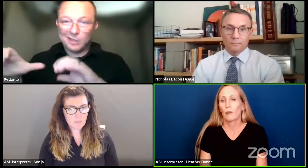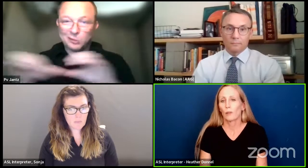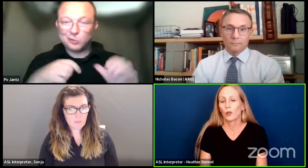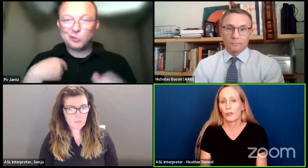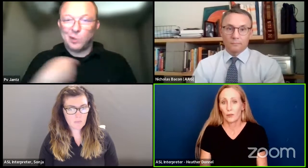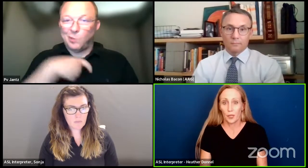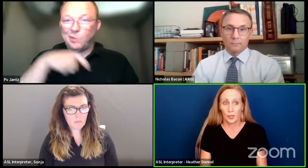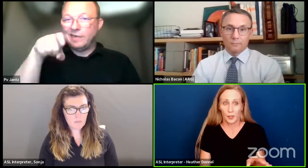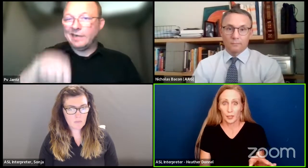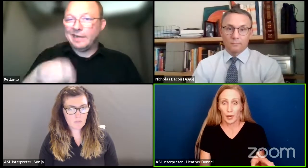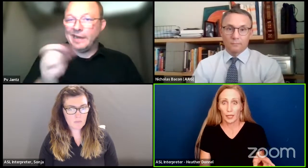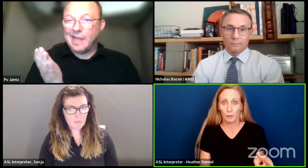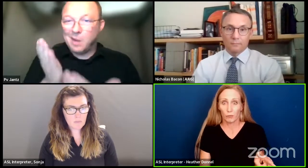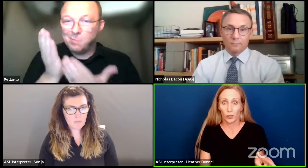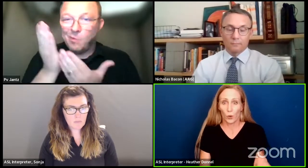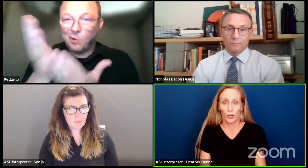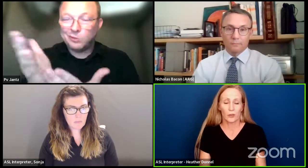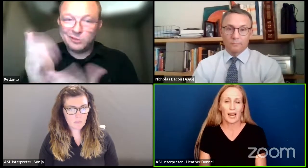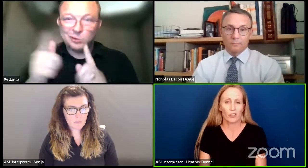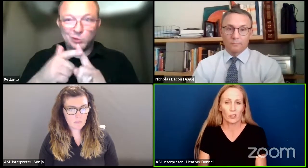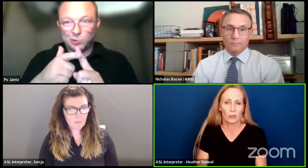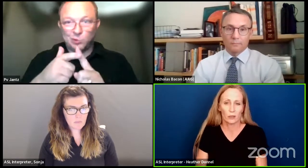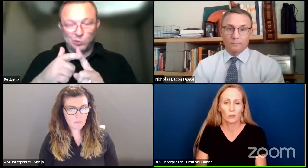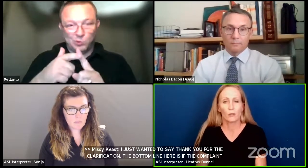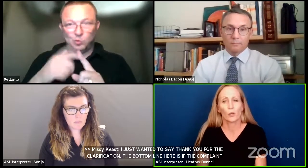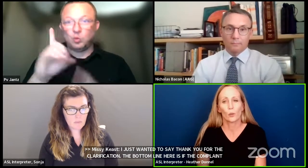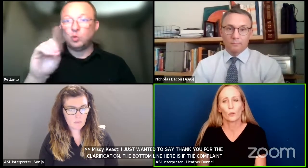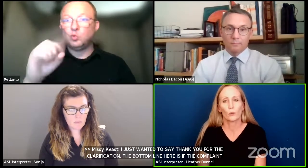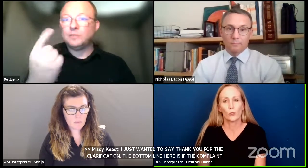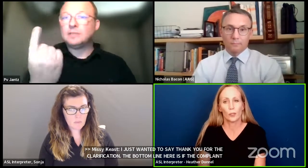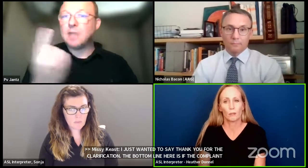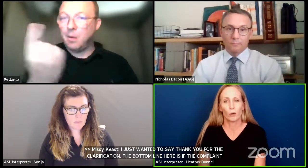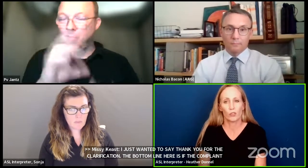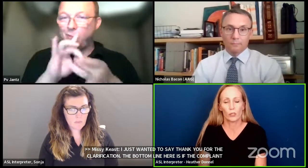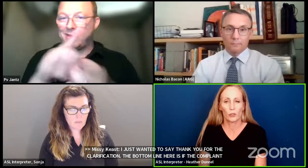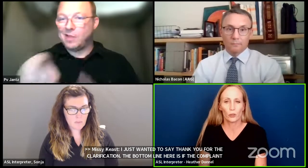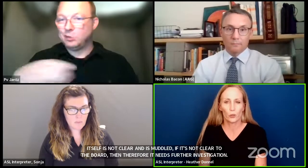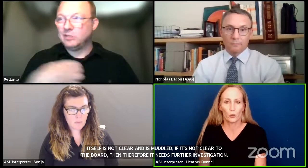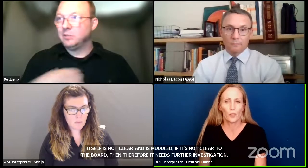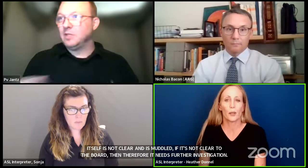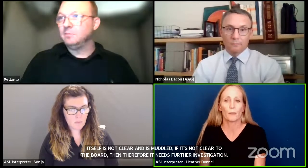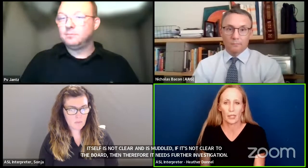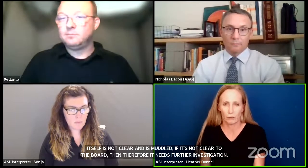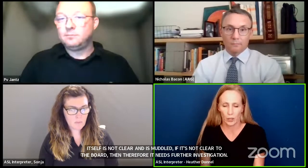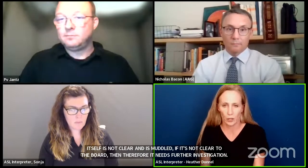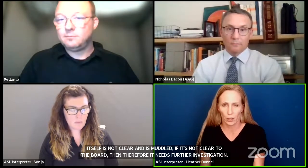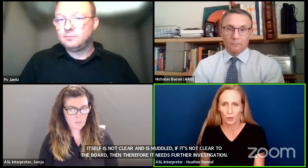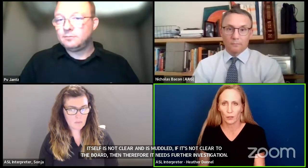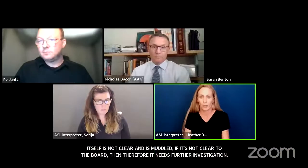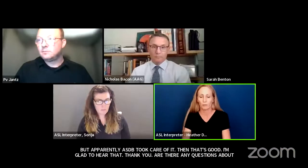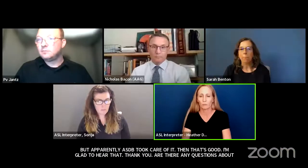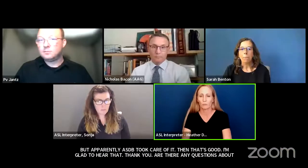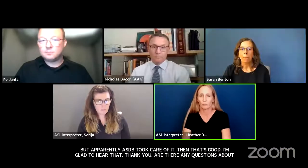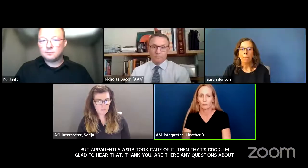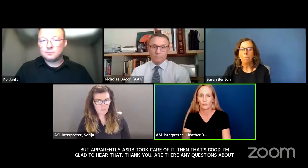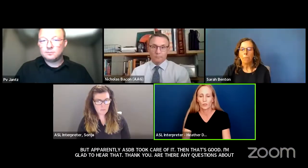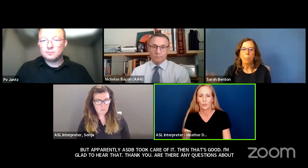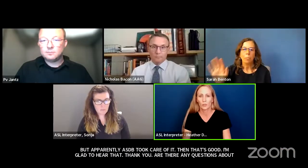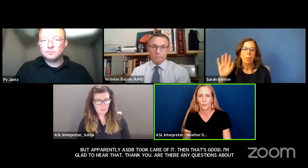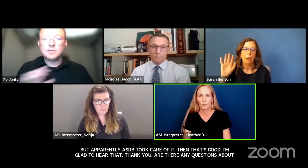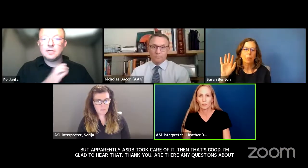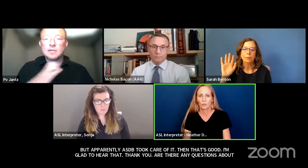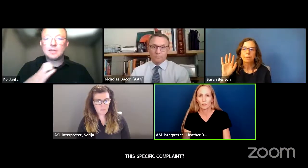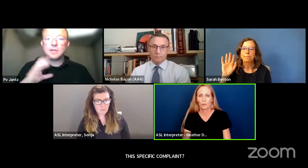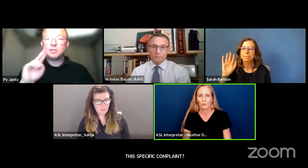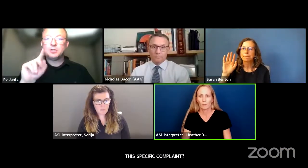And remember, this item requires action, so we do need a motion to do something regarding the complaint.